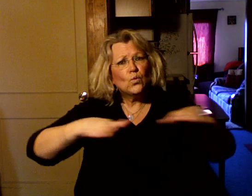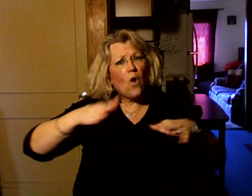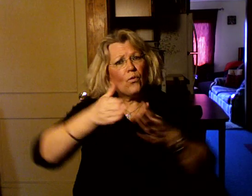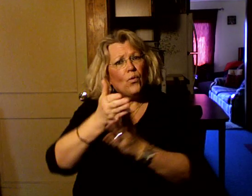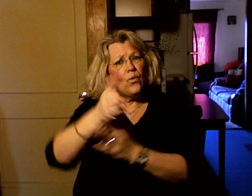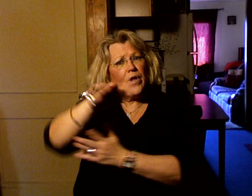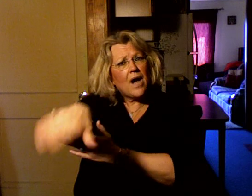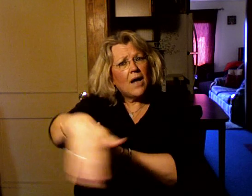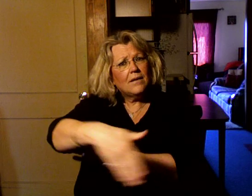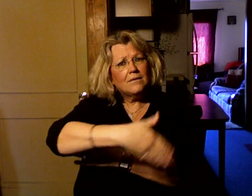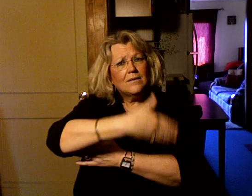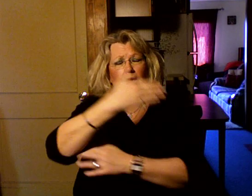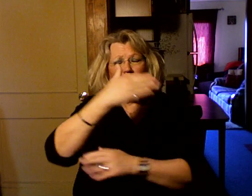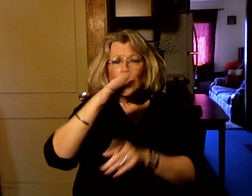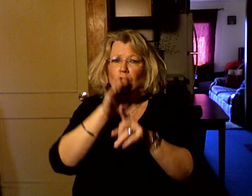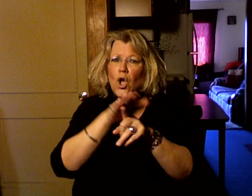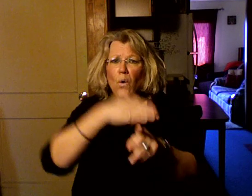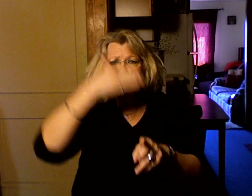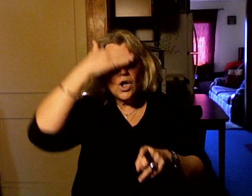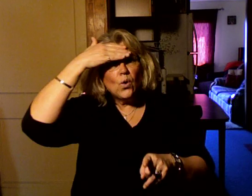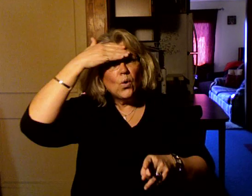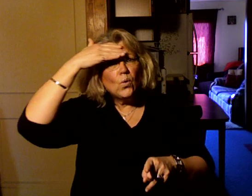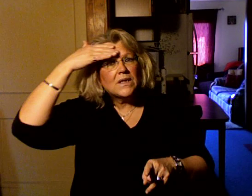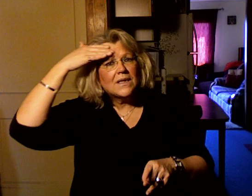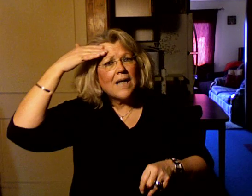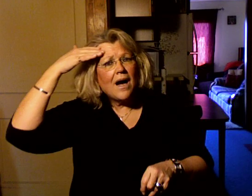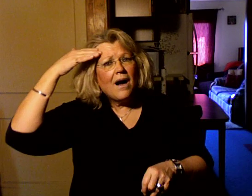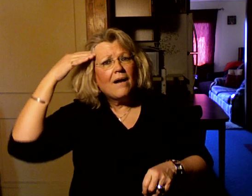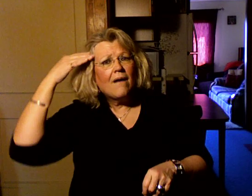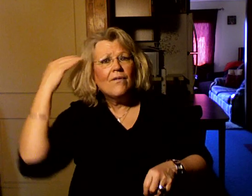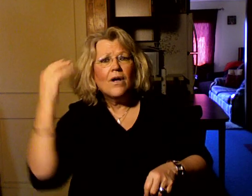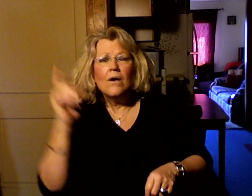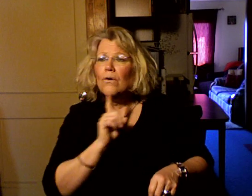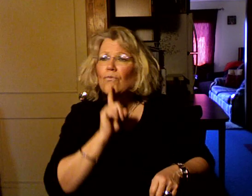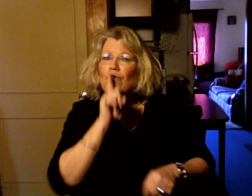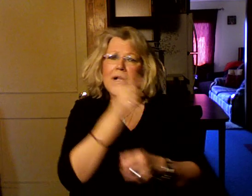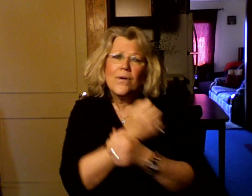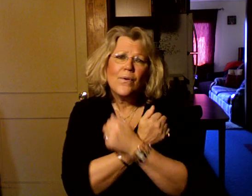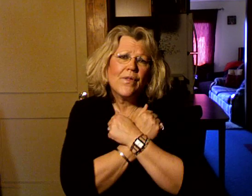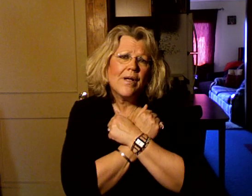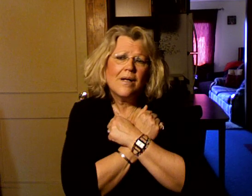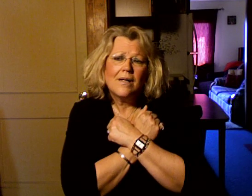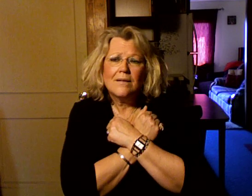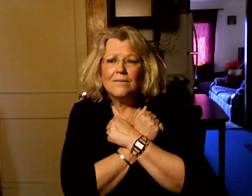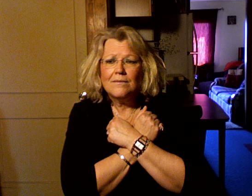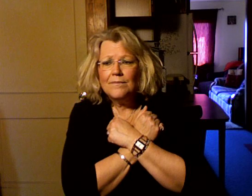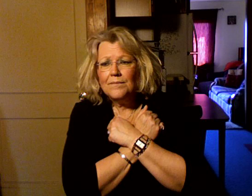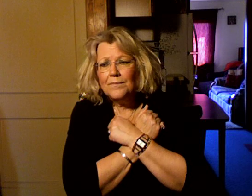walk in the night, slowly losing sight of the real thing.